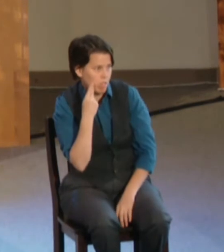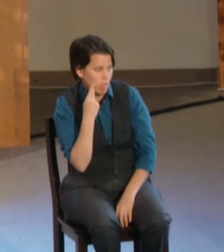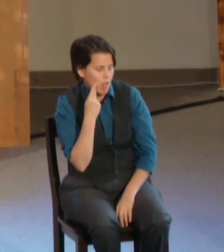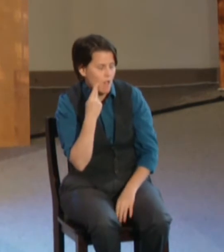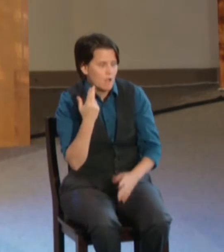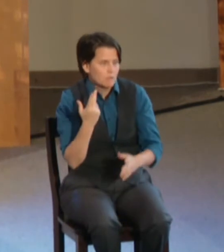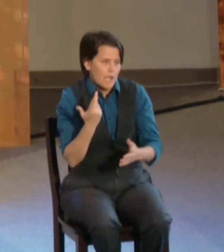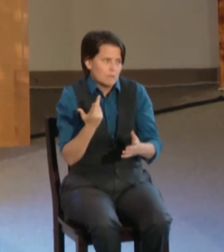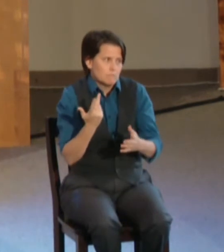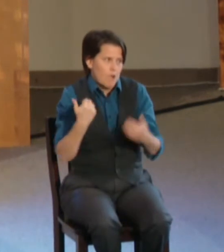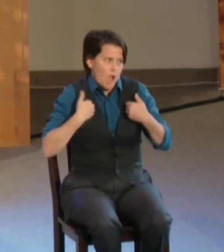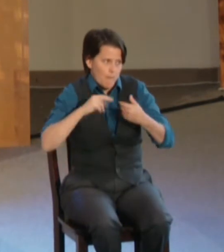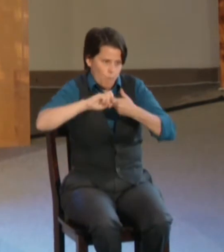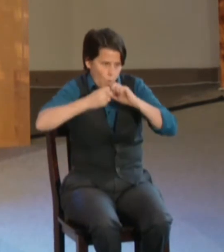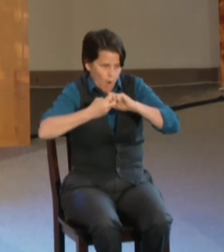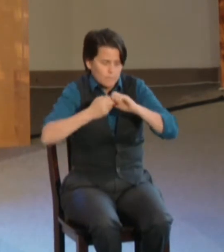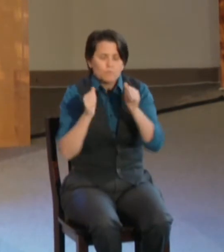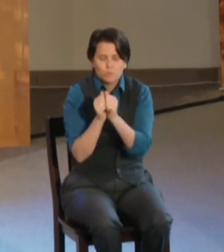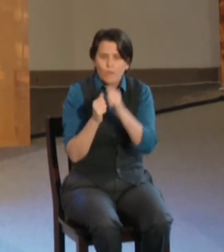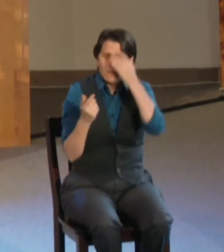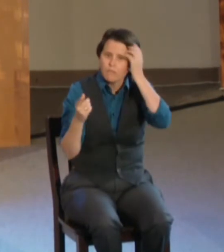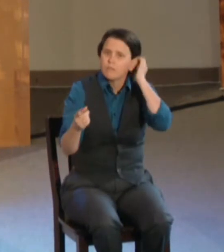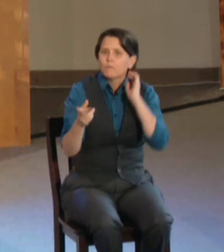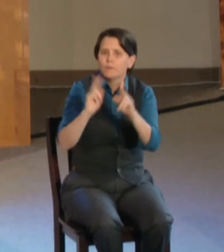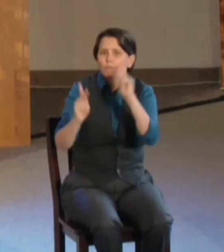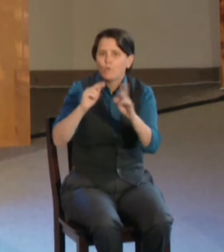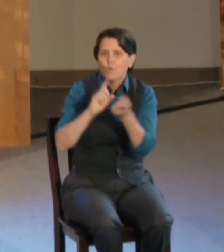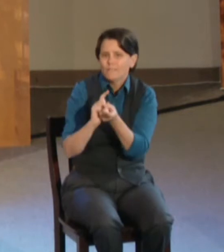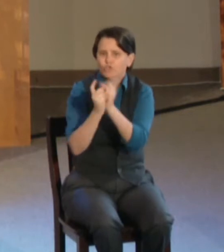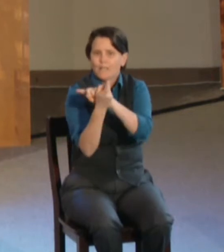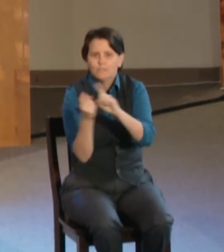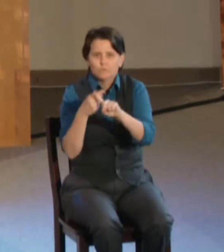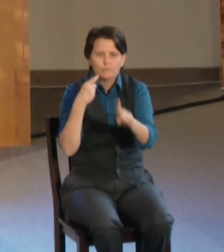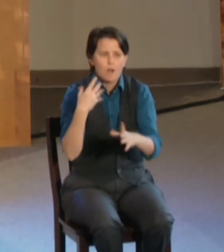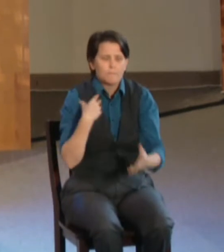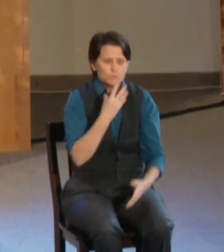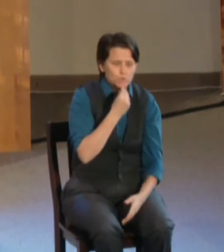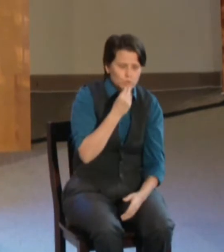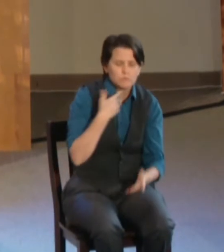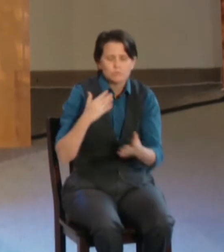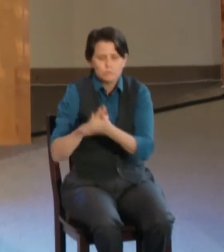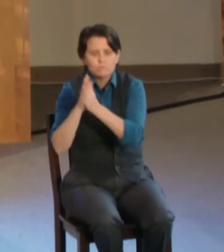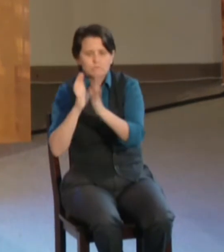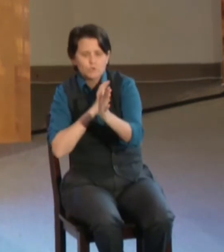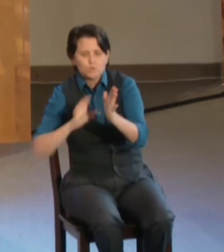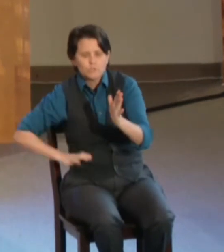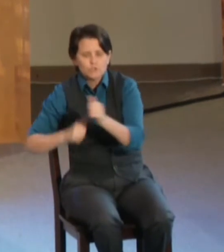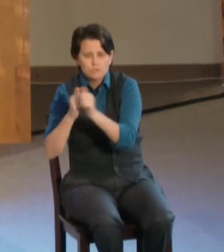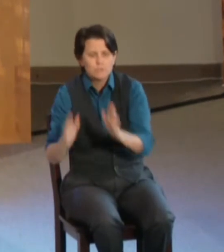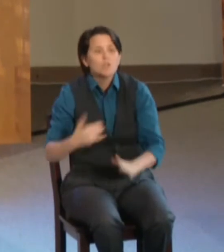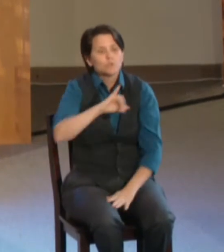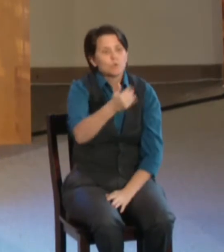because the tone of this chapter, this book, is very Hebraic, meaning that James was writing to a people